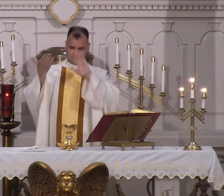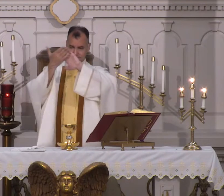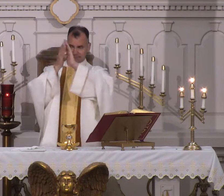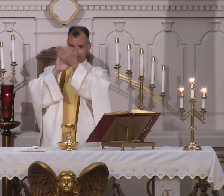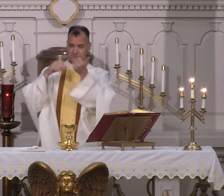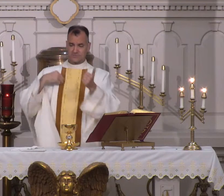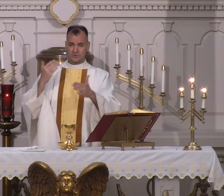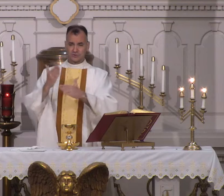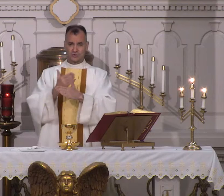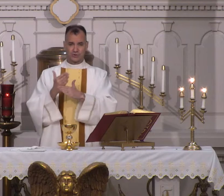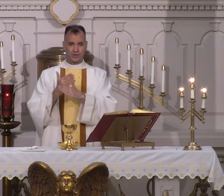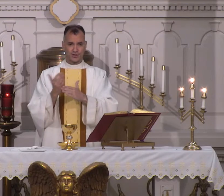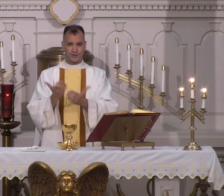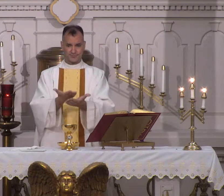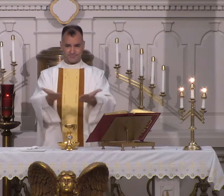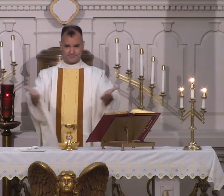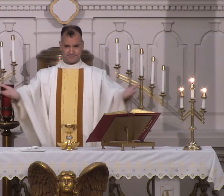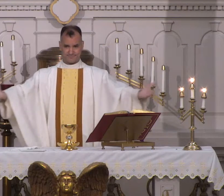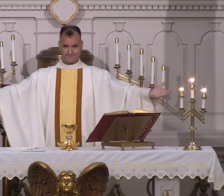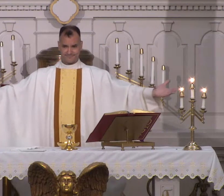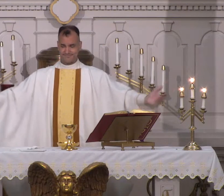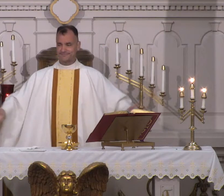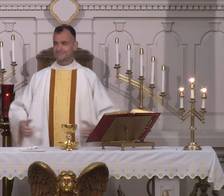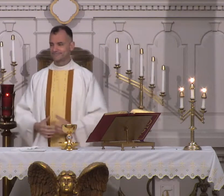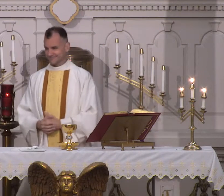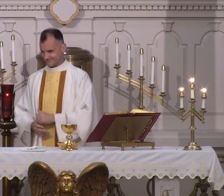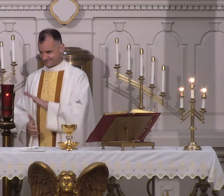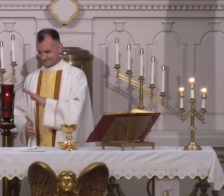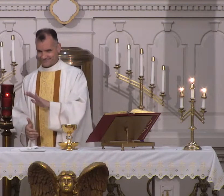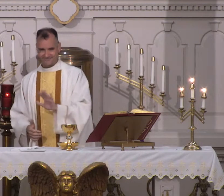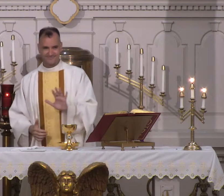Let us offer each other the sign of peace.